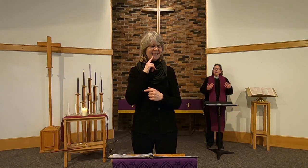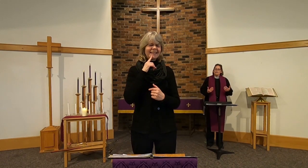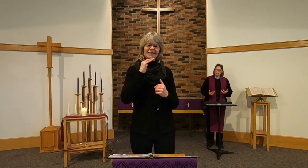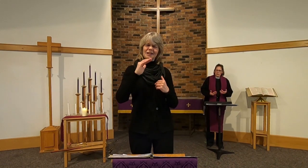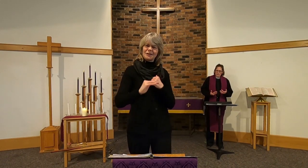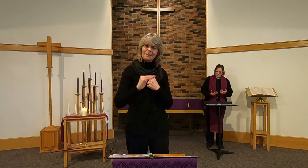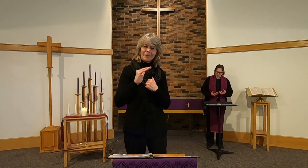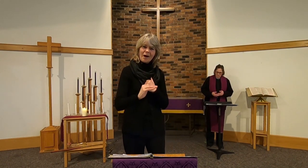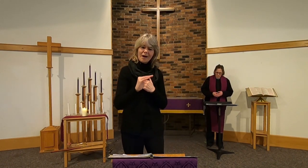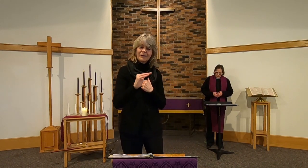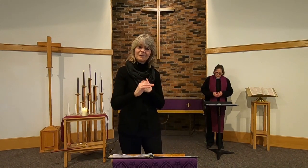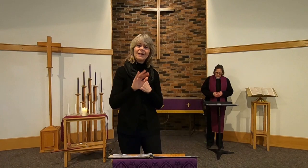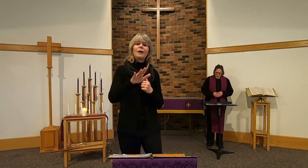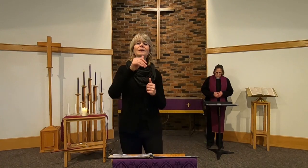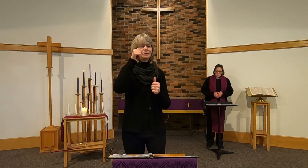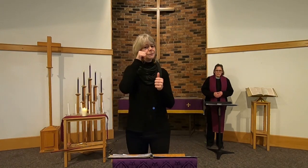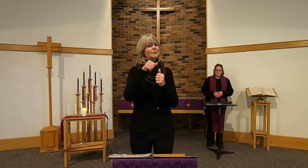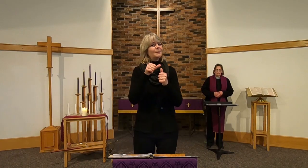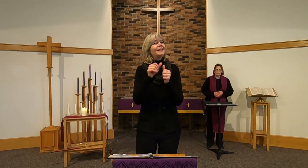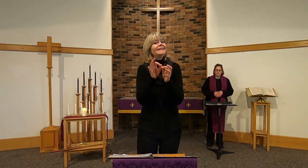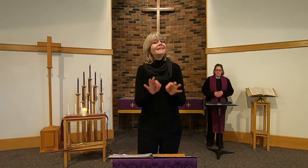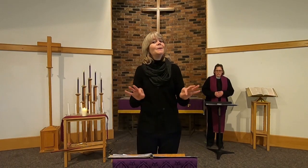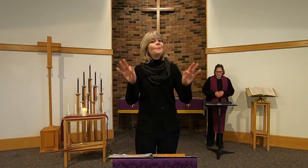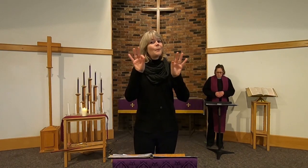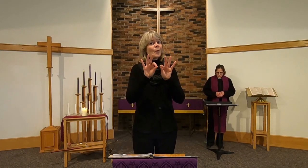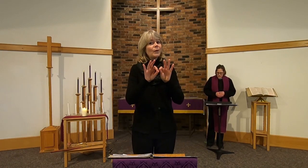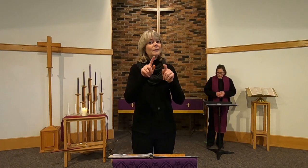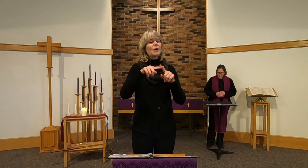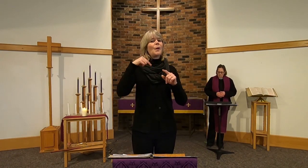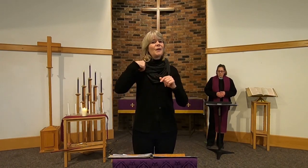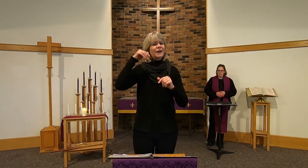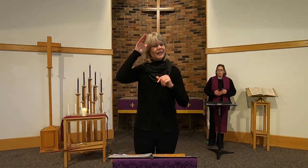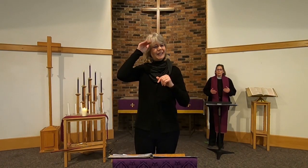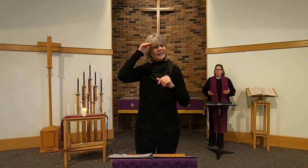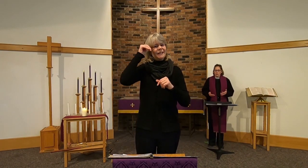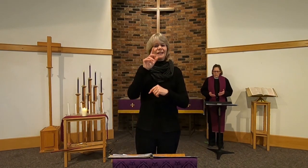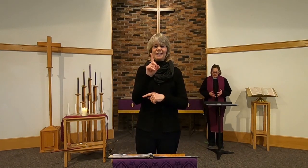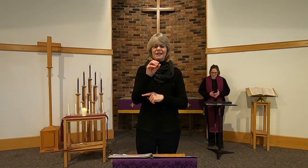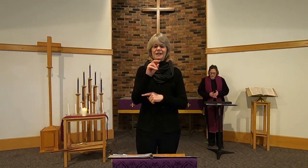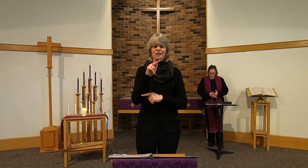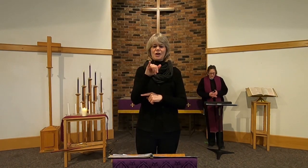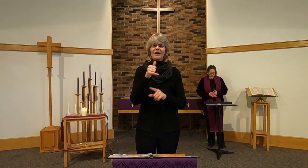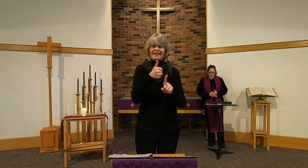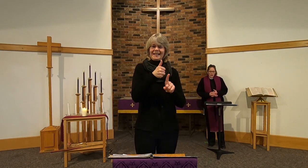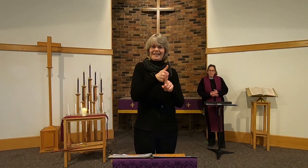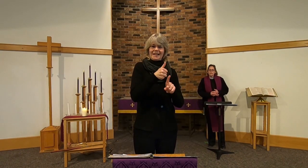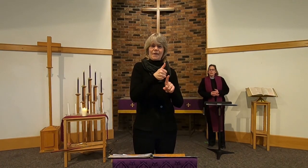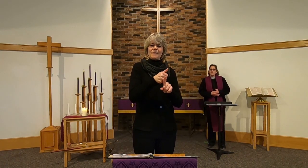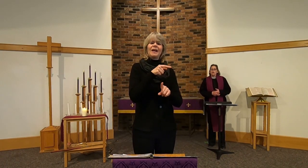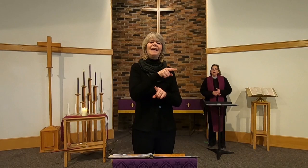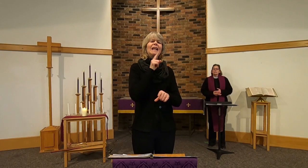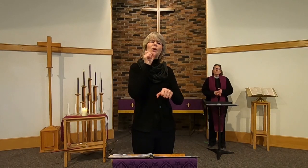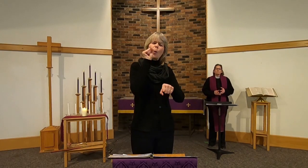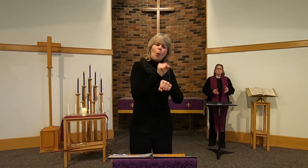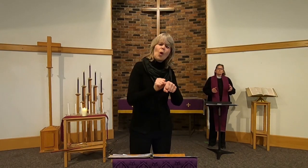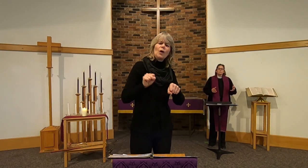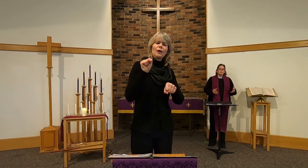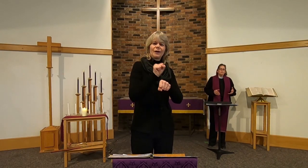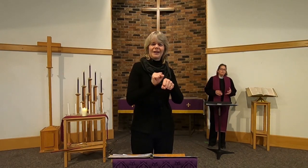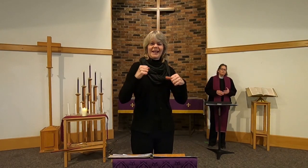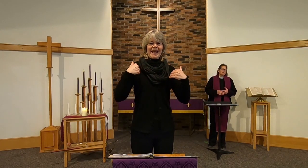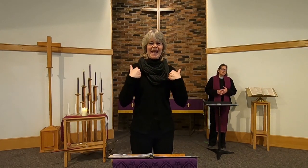because a donkey is a service animal. It's an animal that works. It's not